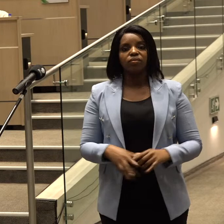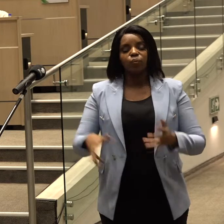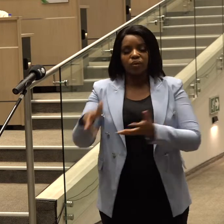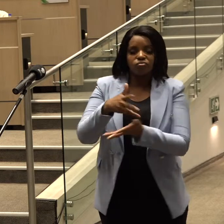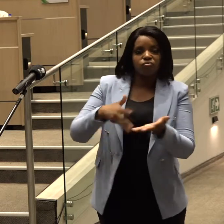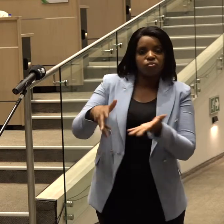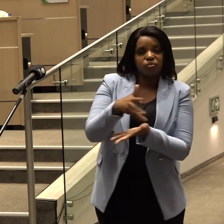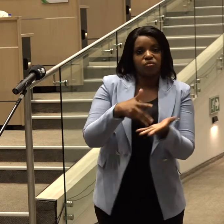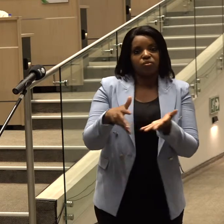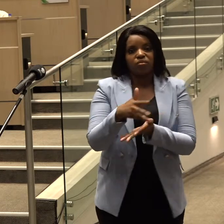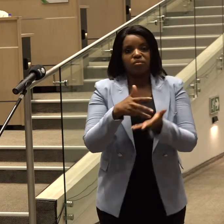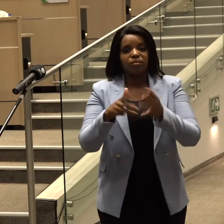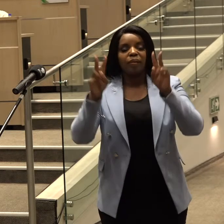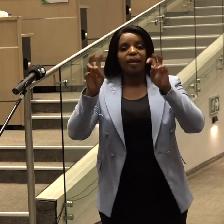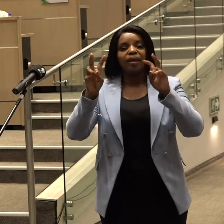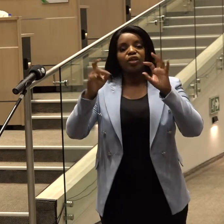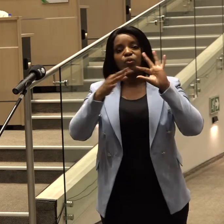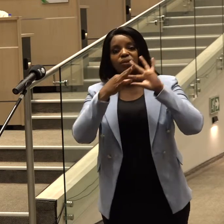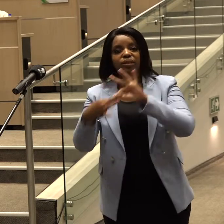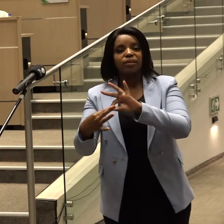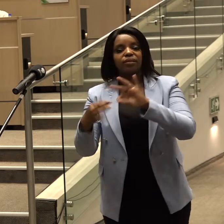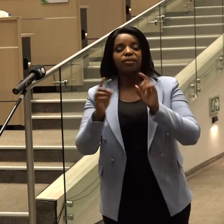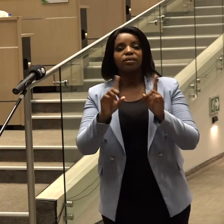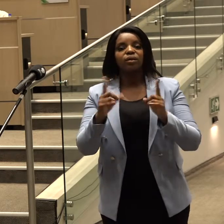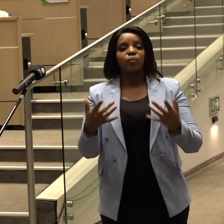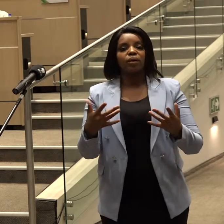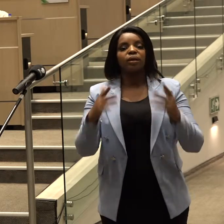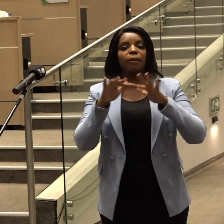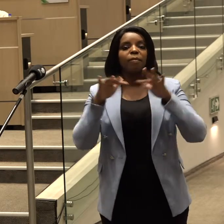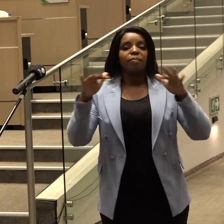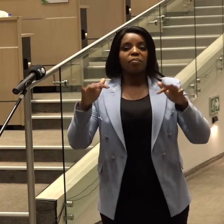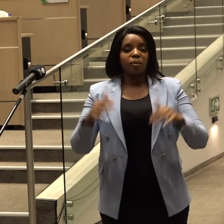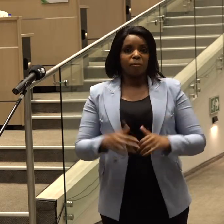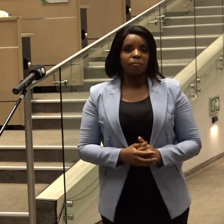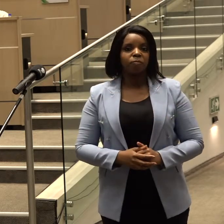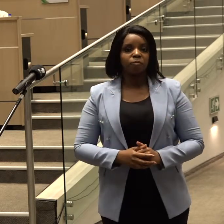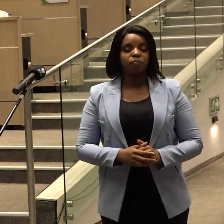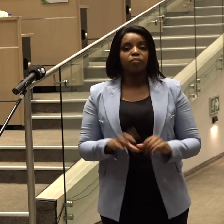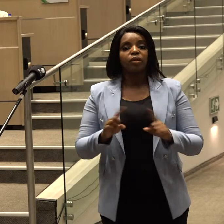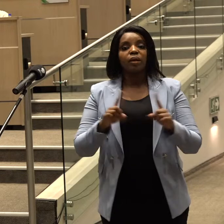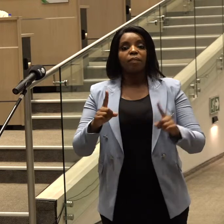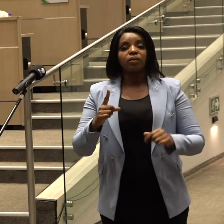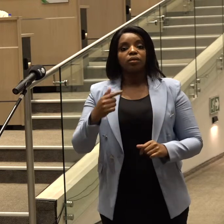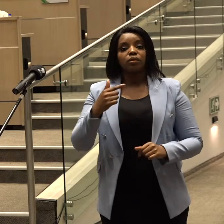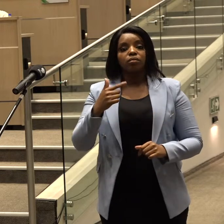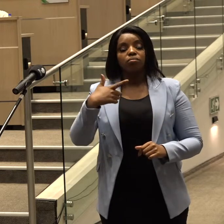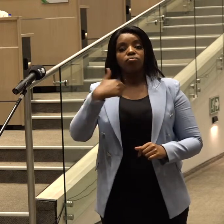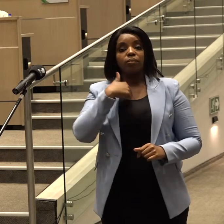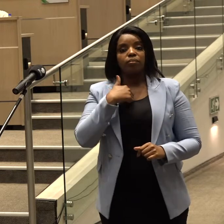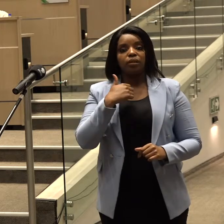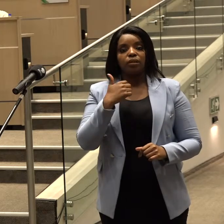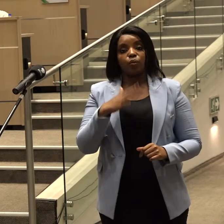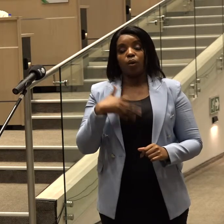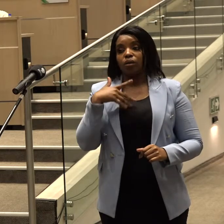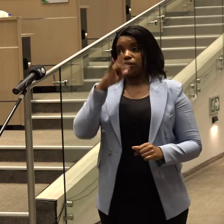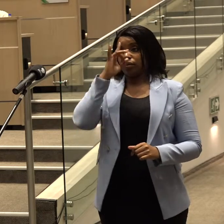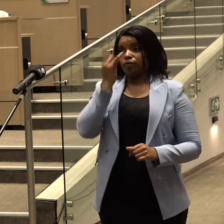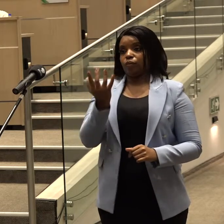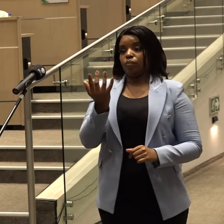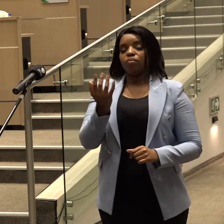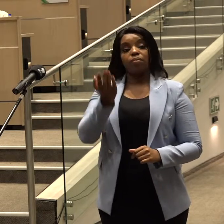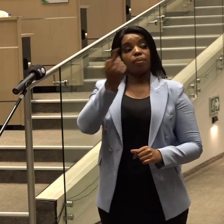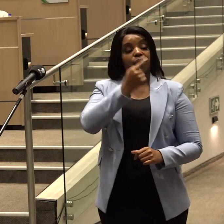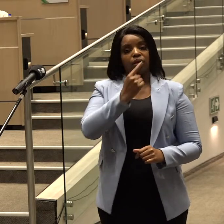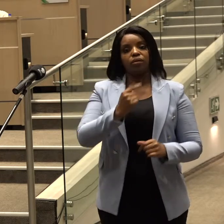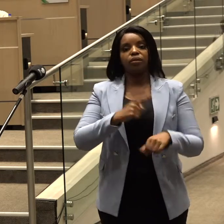to social compact you know but my question is on details and information that we discussed during our meeting my question to you as